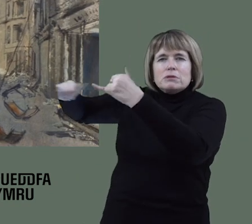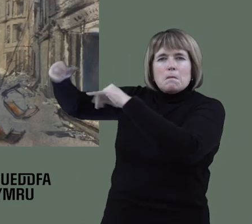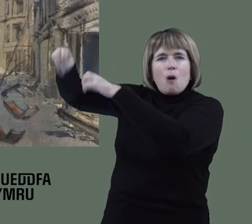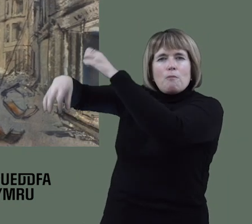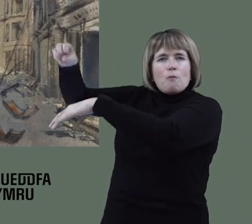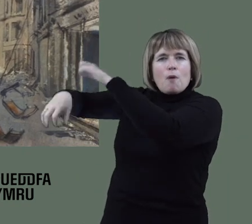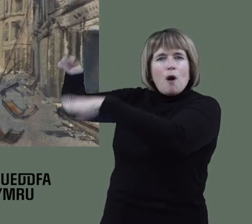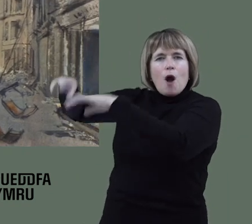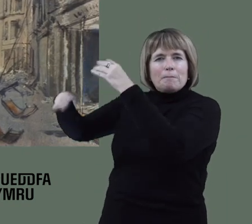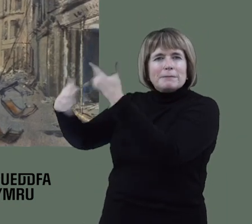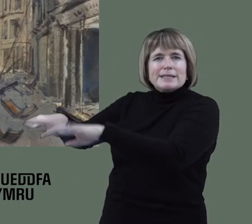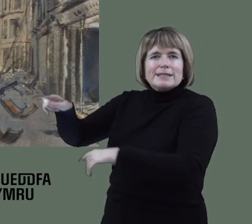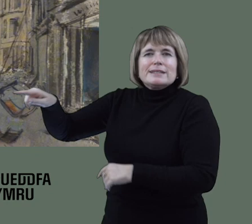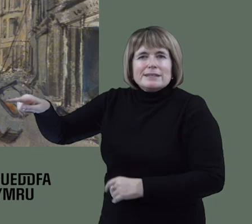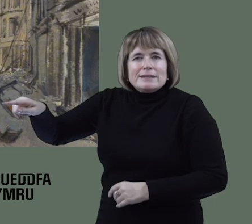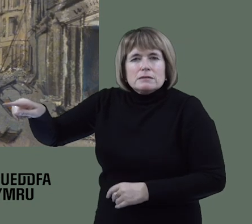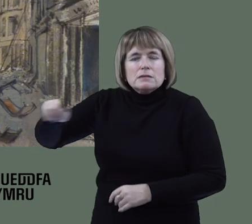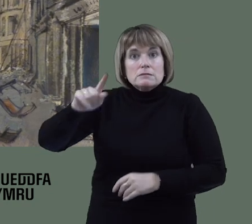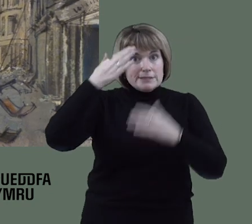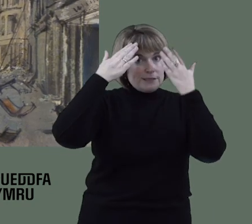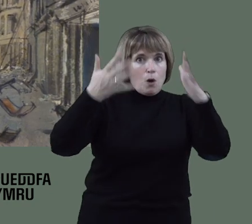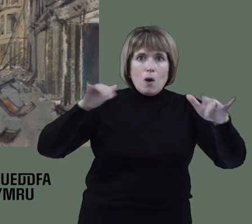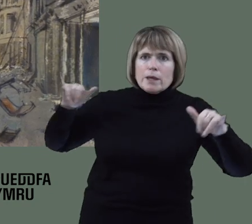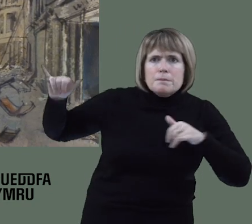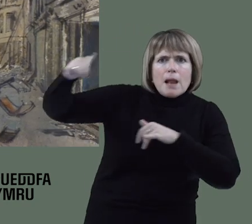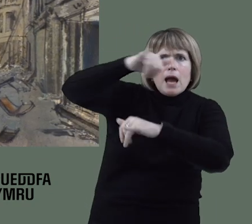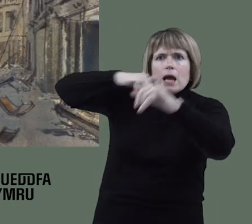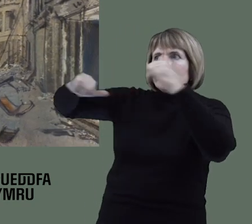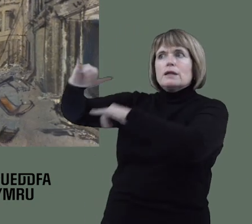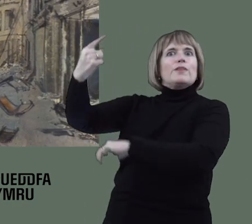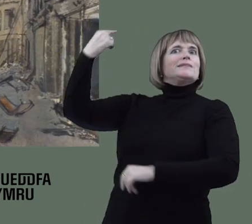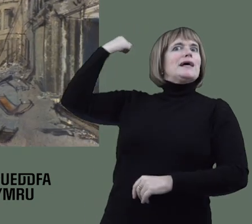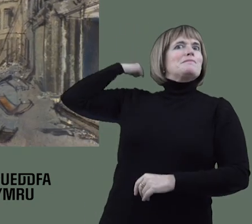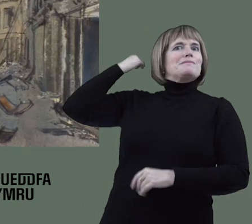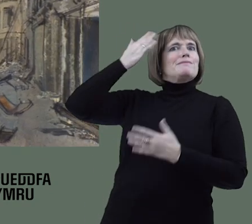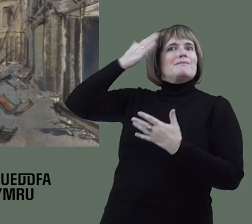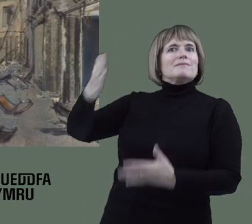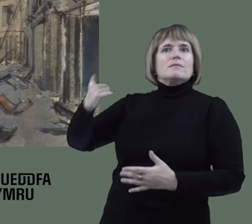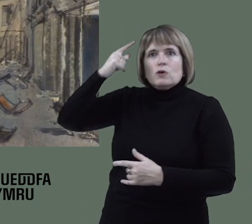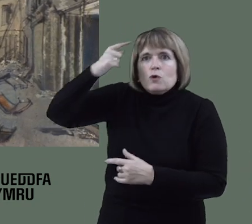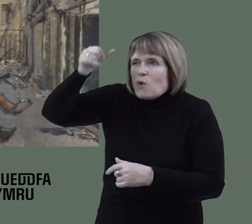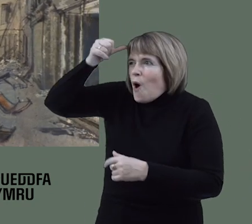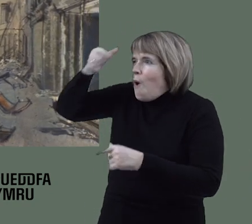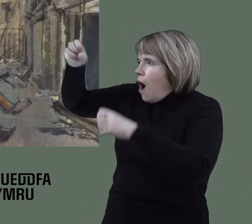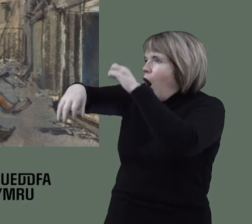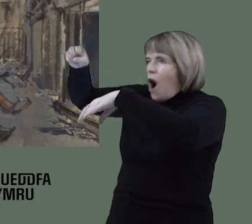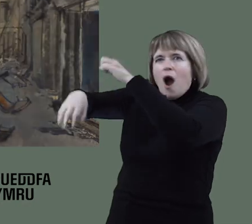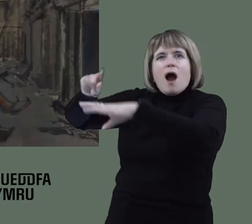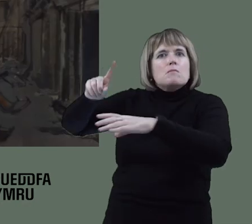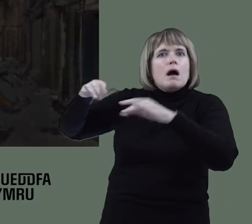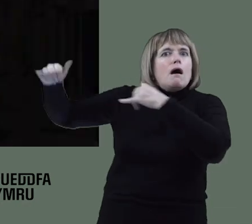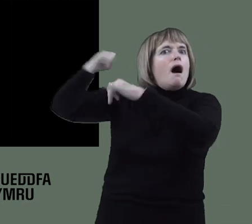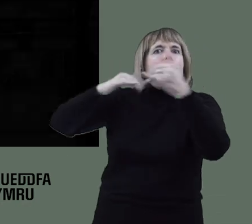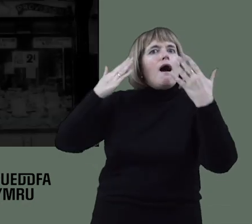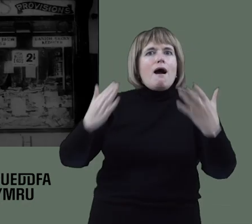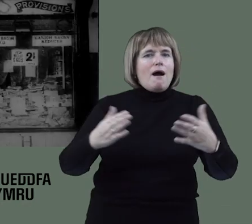bombed. We didn't know anything about blitzes at that time. We just knew that they were having a